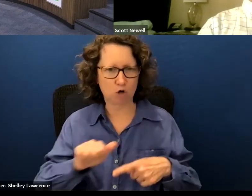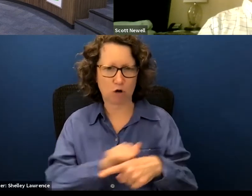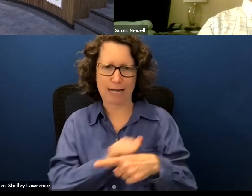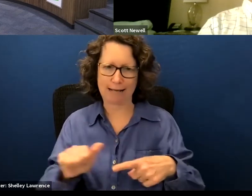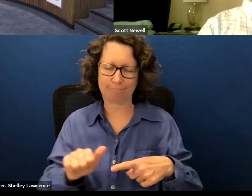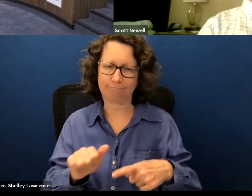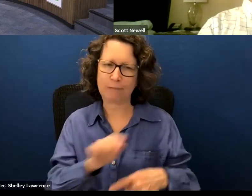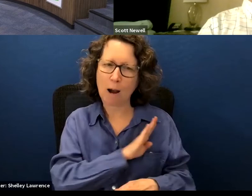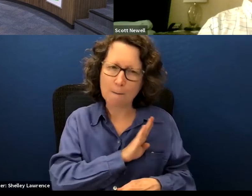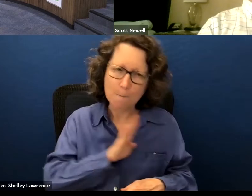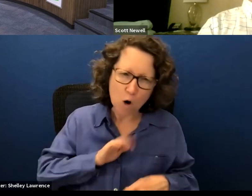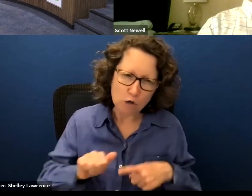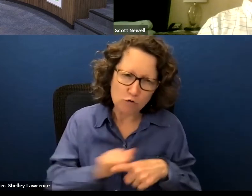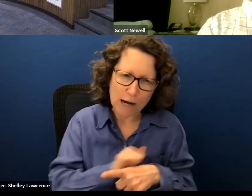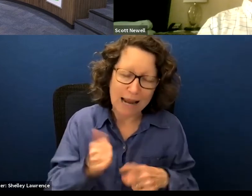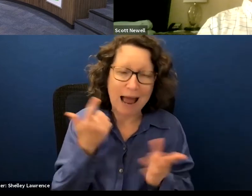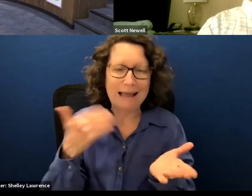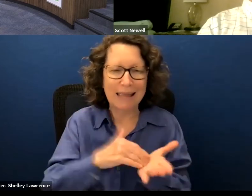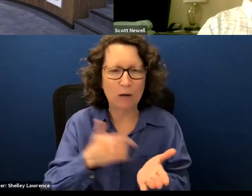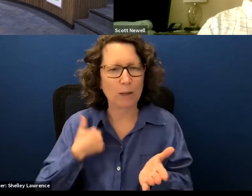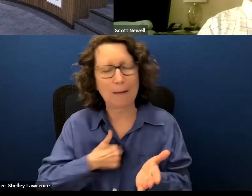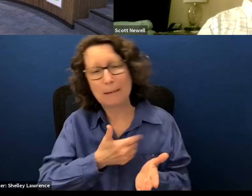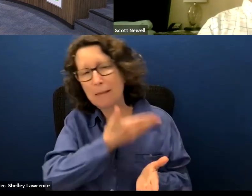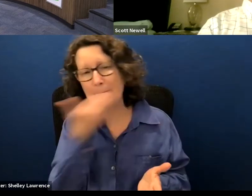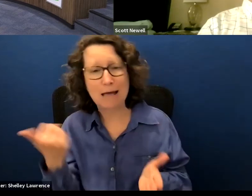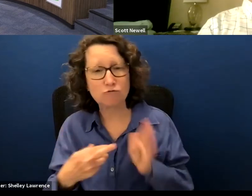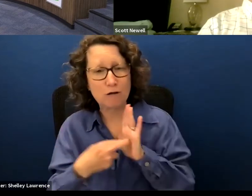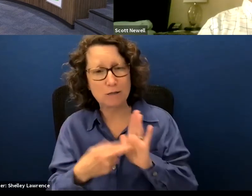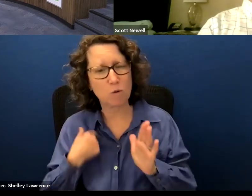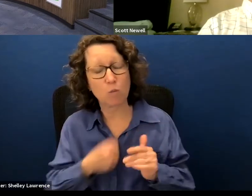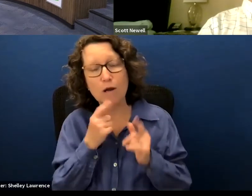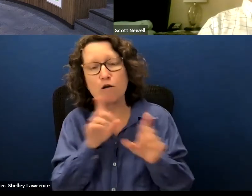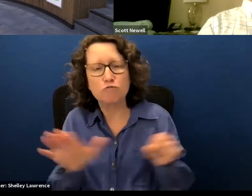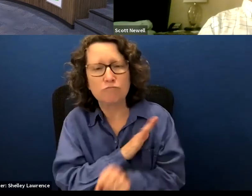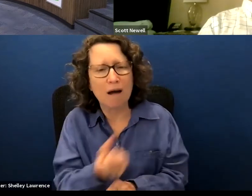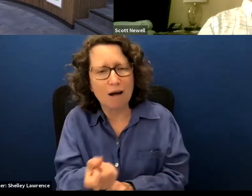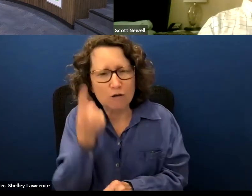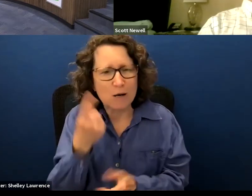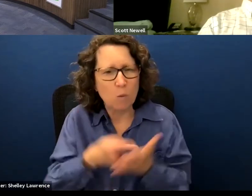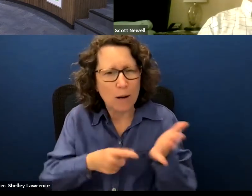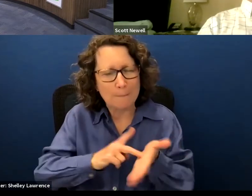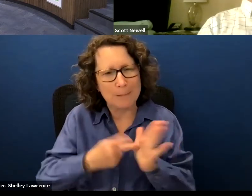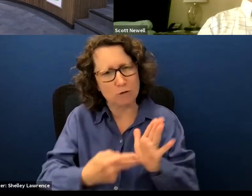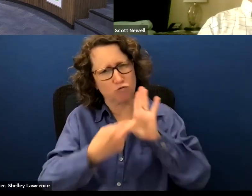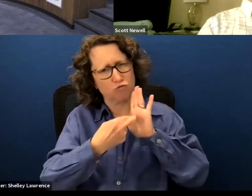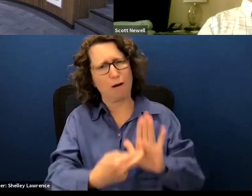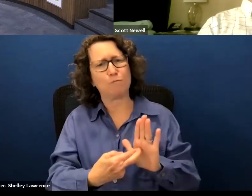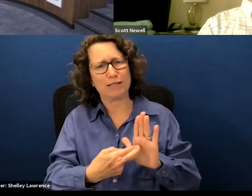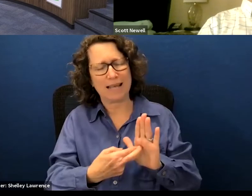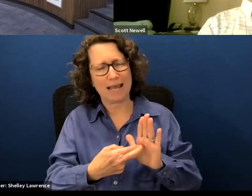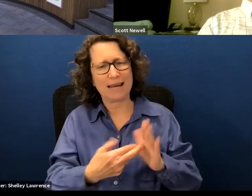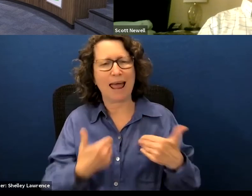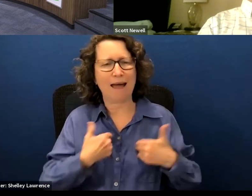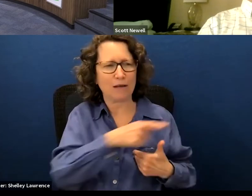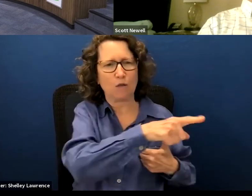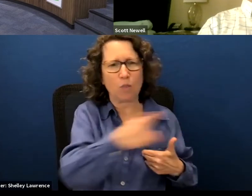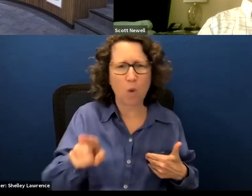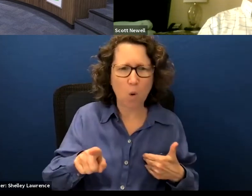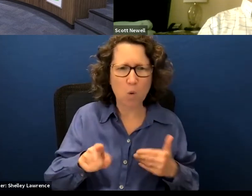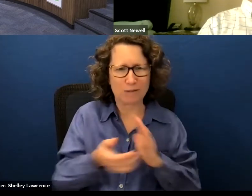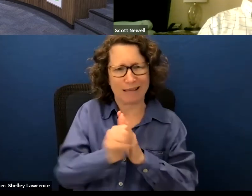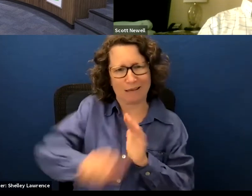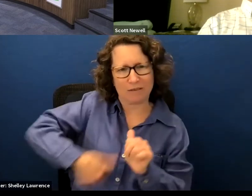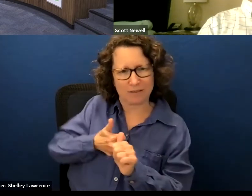board member training, because again, I think we can be the best representatives when we truly understand what it means to represent, having those skills behind